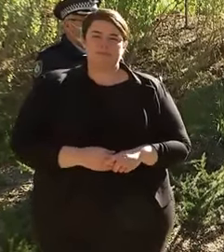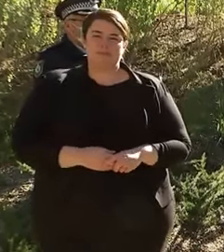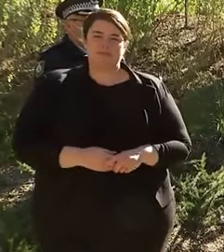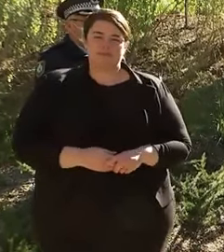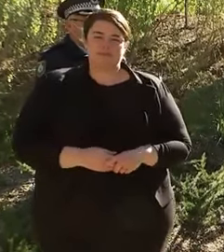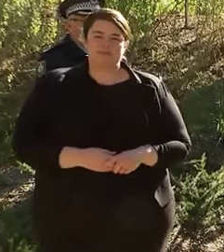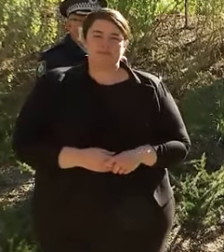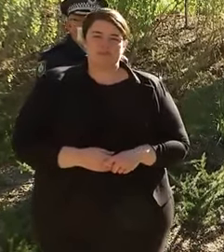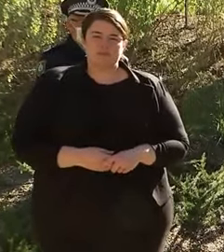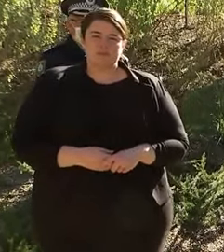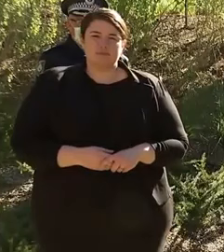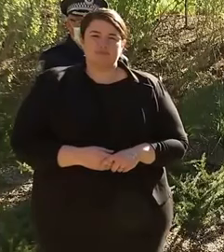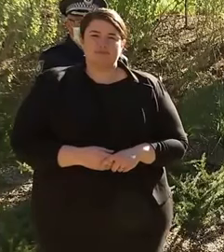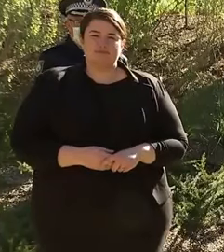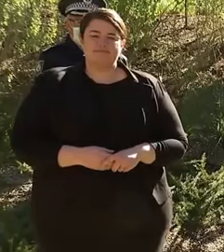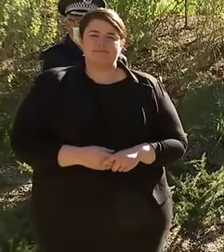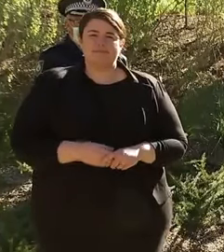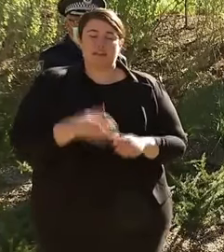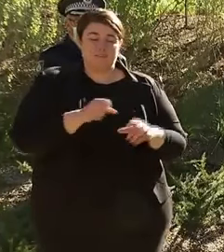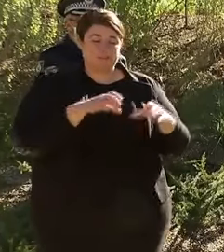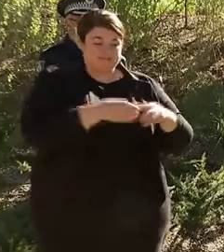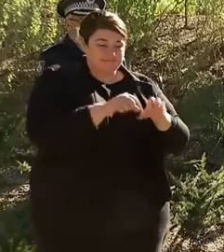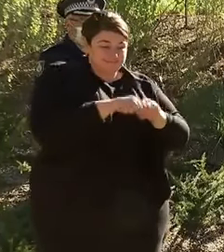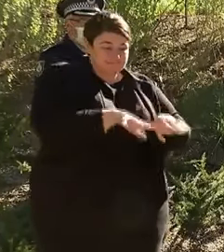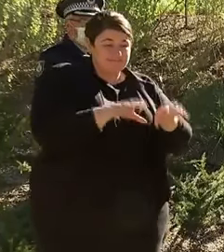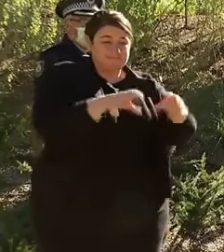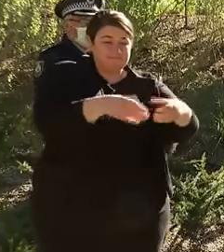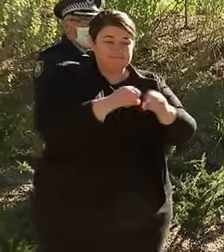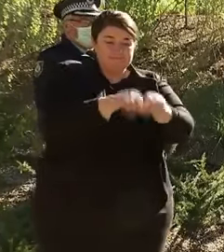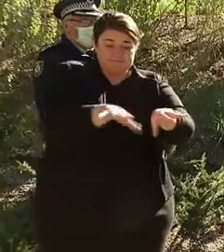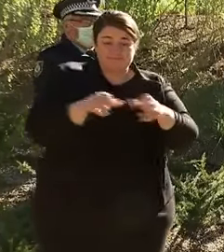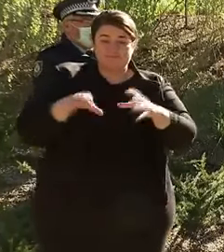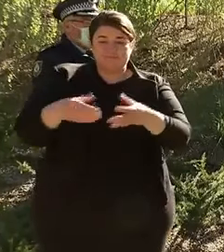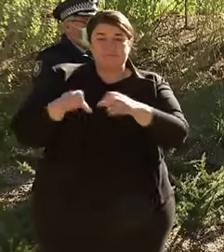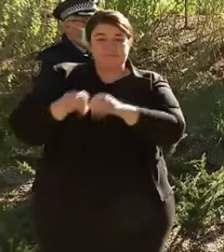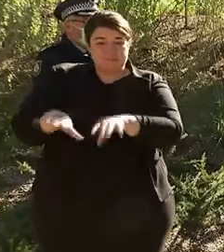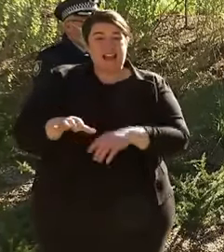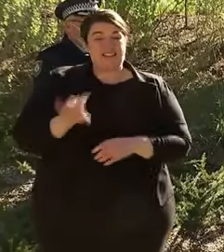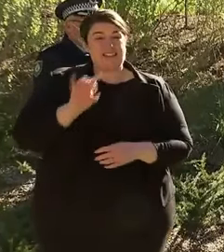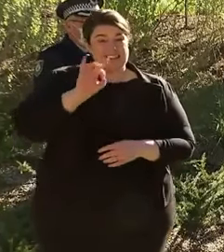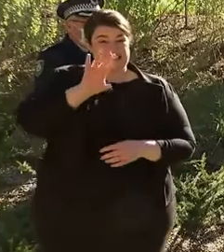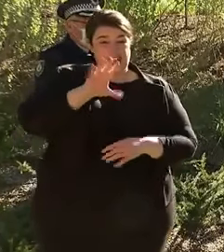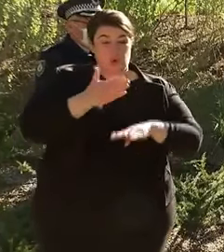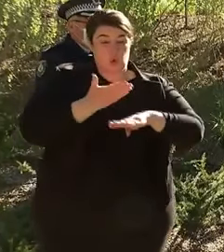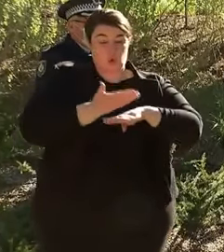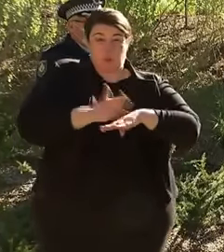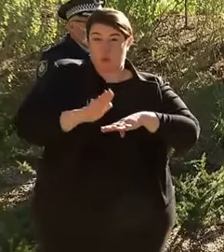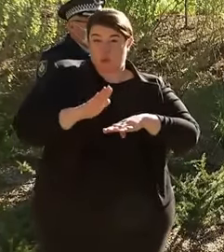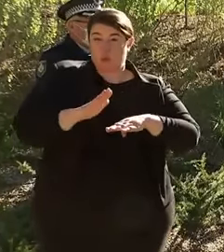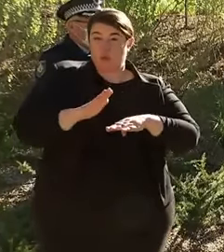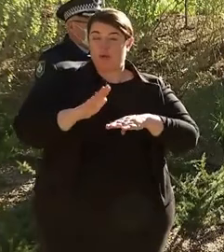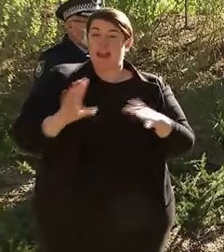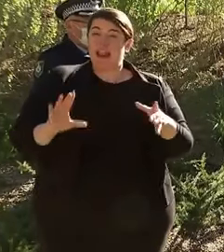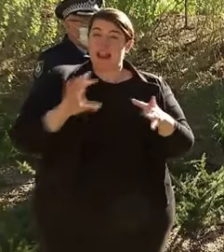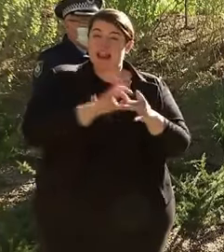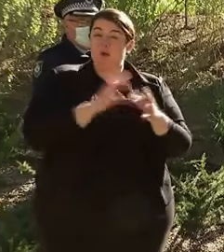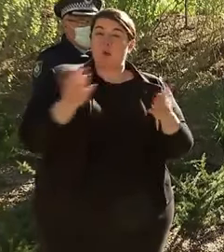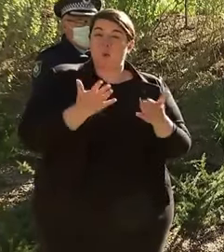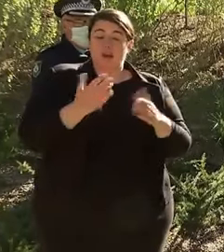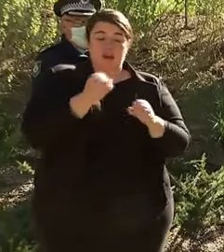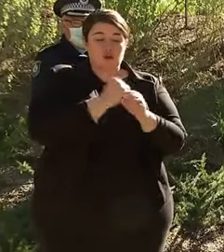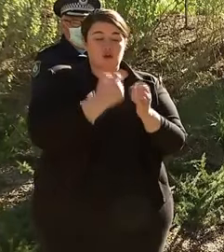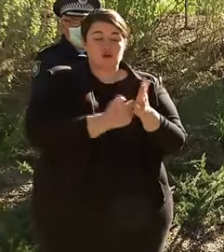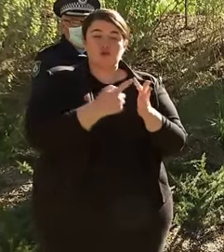significant clusters or trains of transmission, we have 10 new cases are linked to the Great